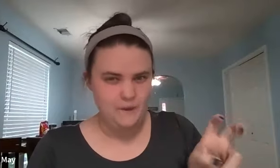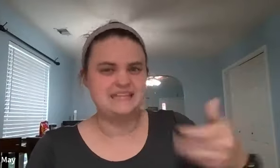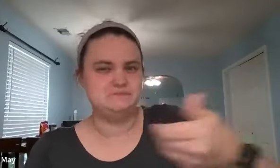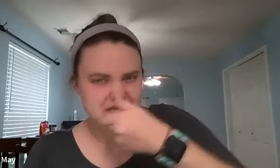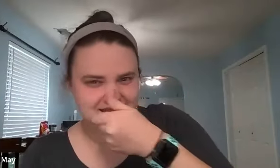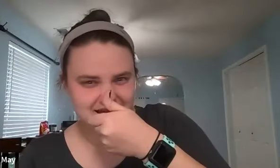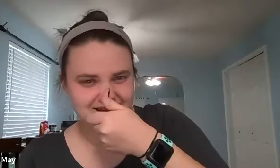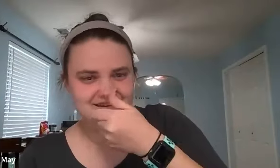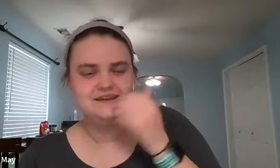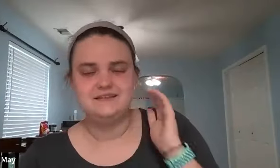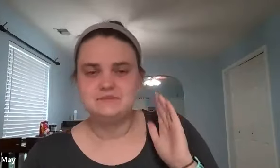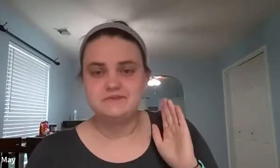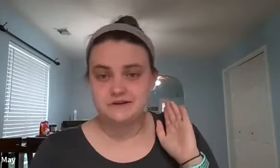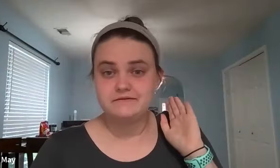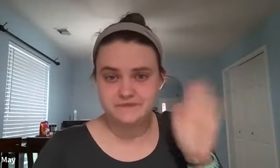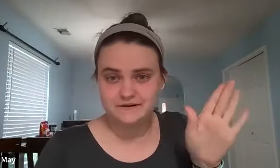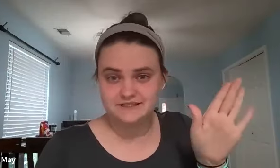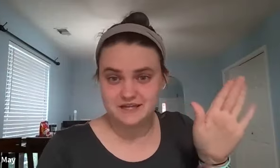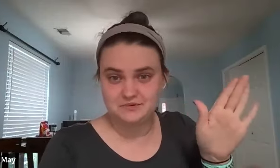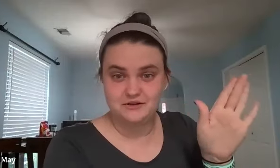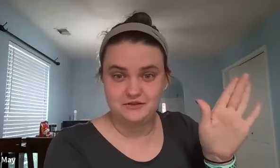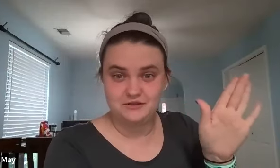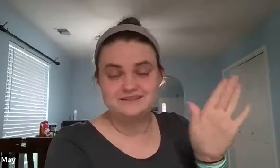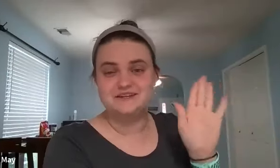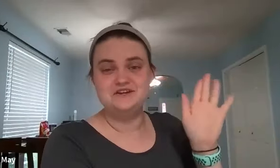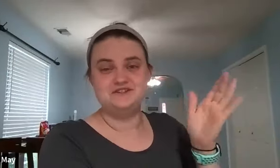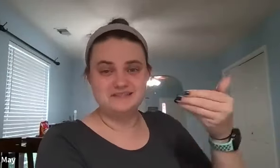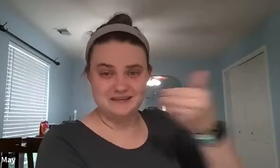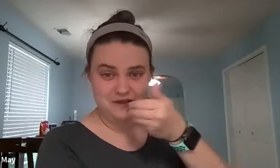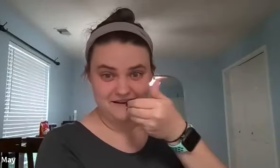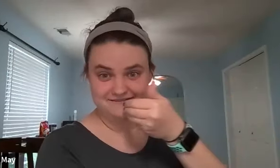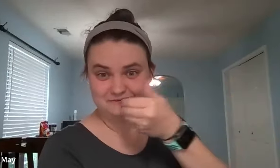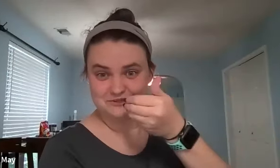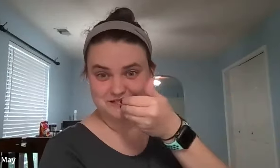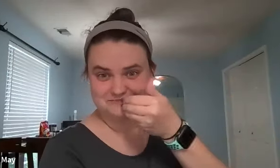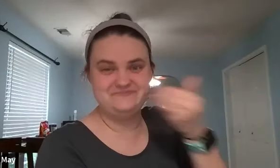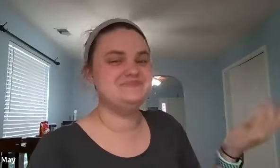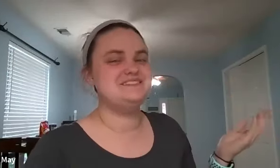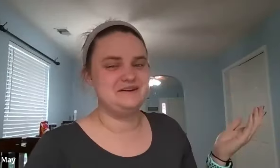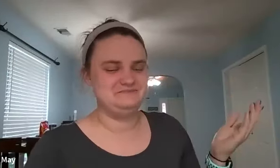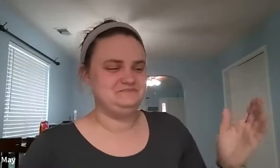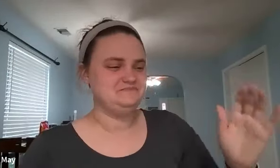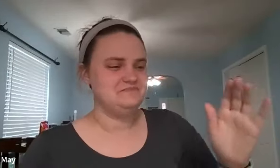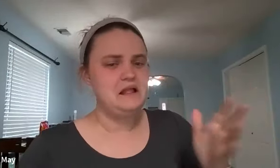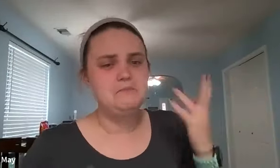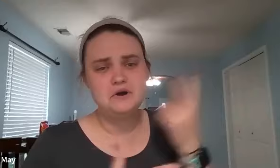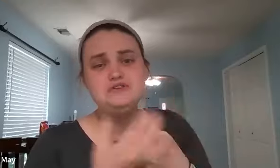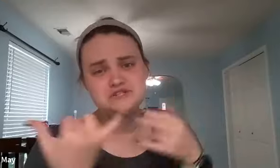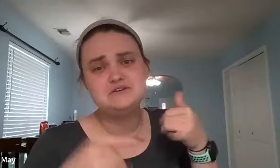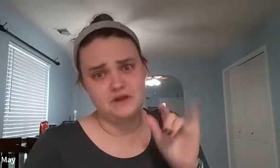it's pizza. They can be very, very stubborn on their ways. So I was like, okay, fine, we'll switch. So both are still